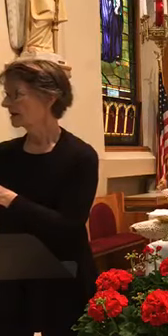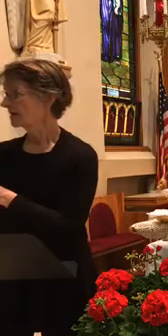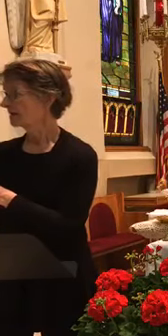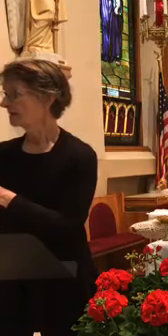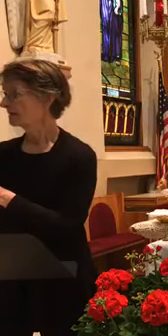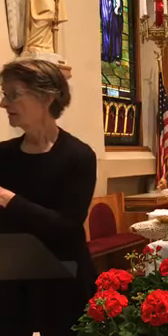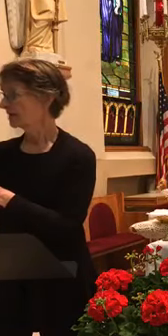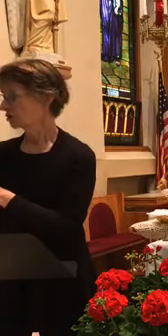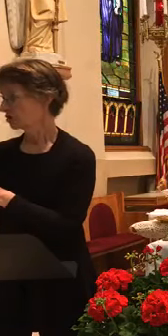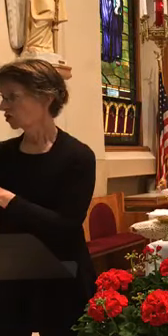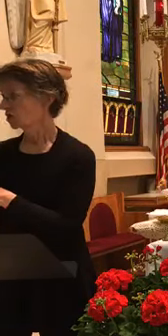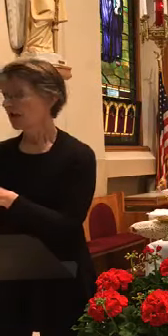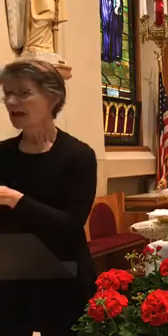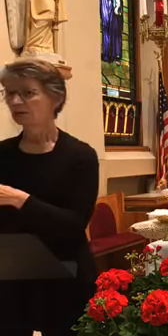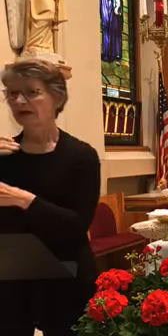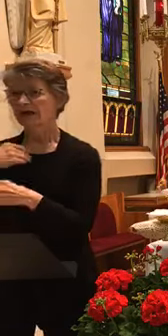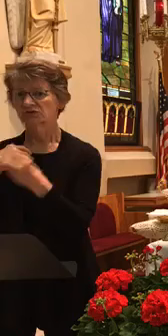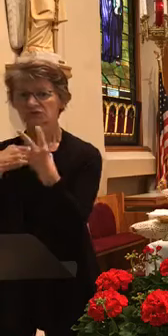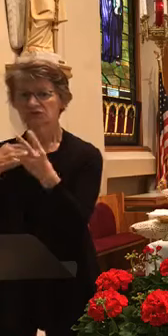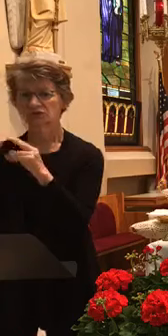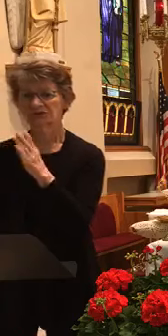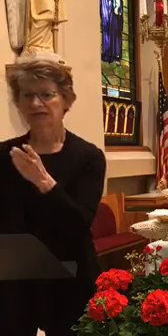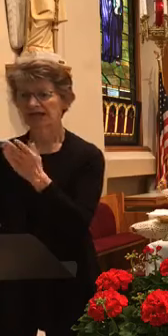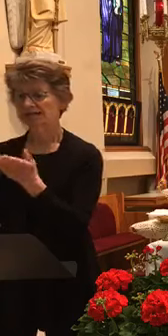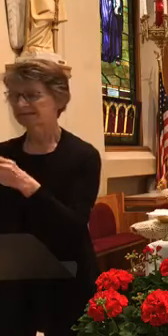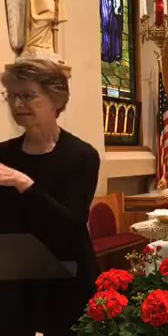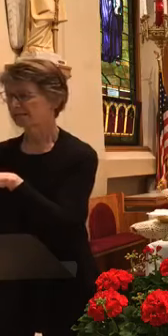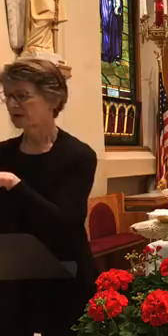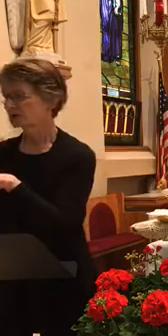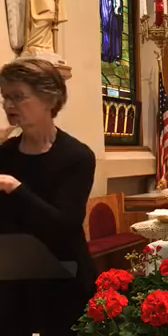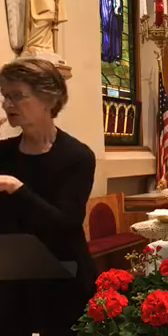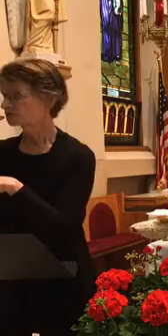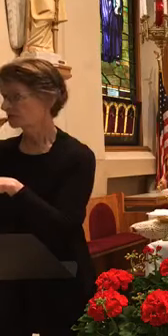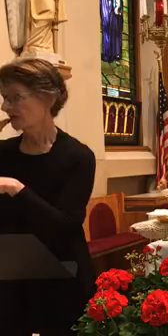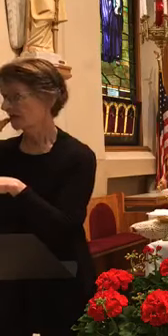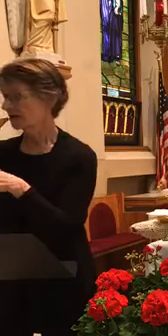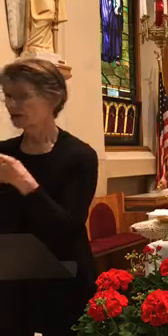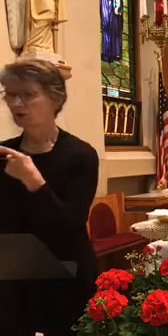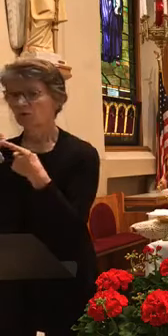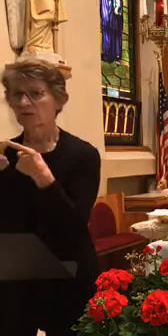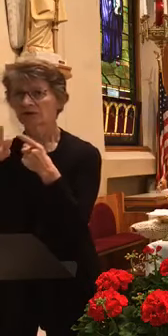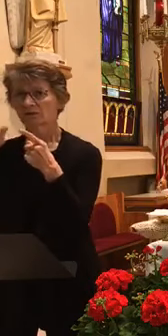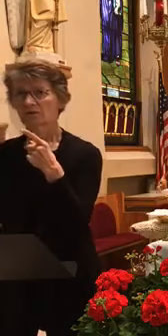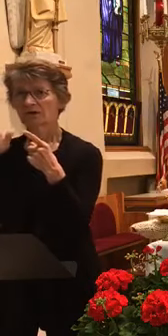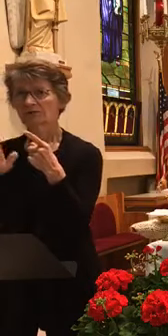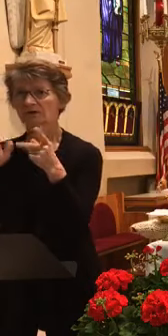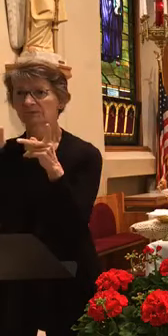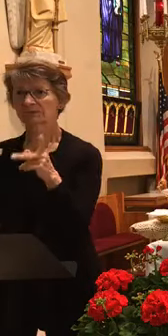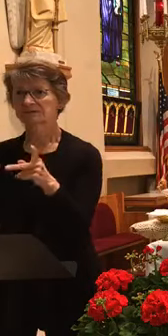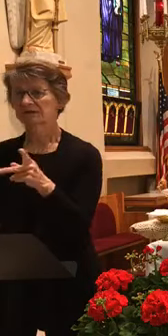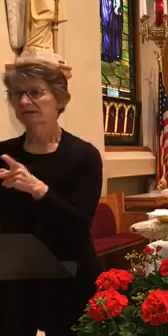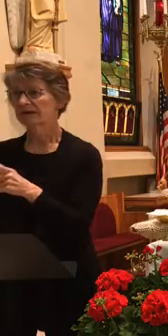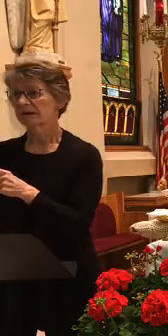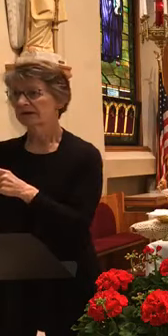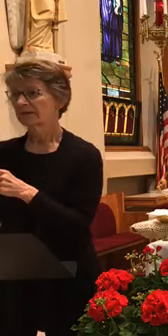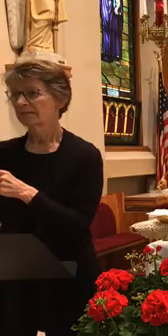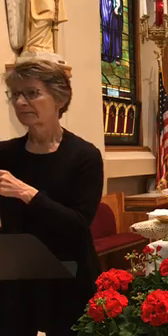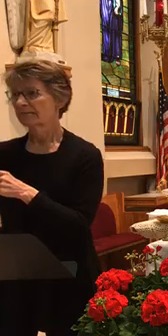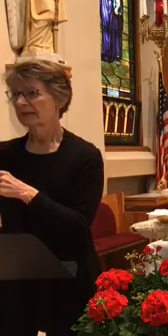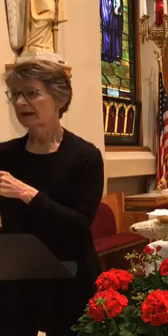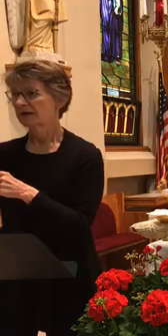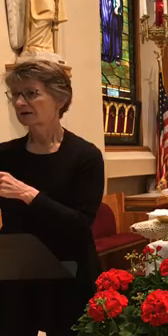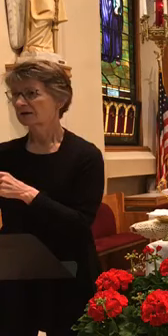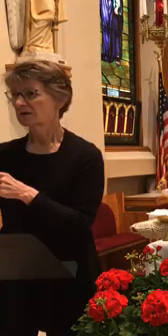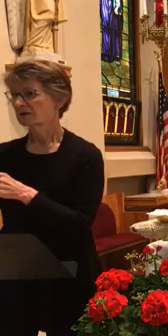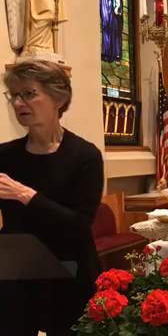deaths in the parish yesterday. One was a wonderful parishioner, Michael Tester, and